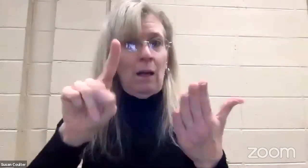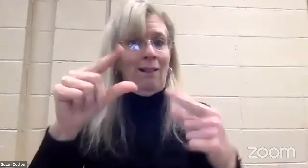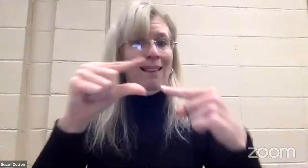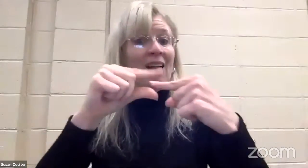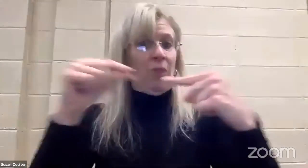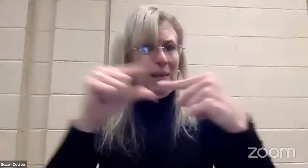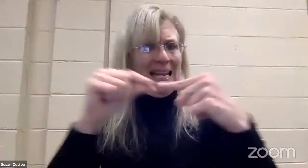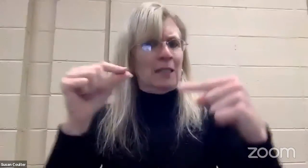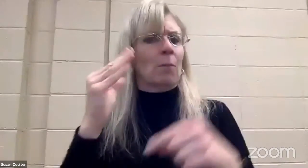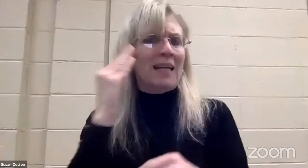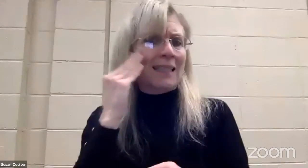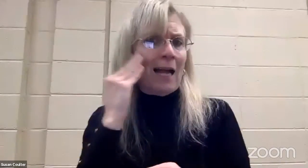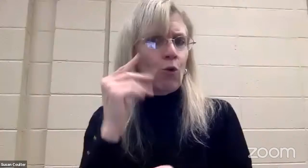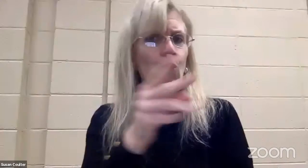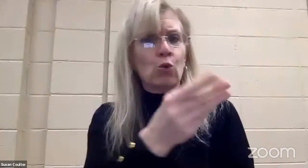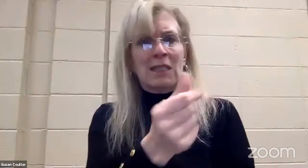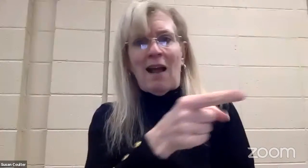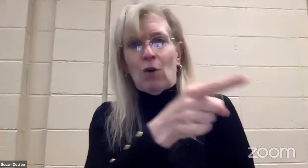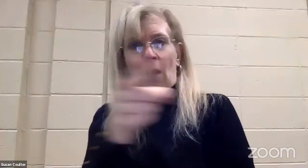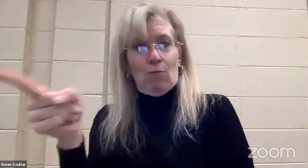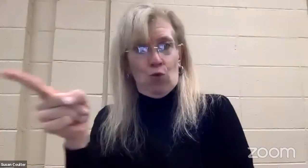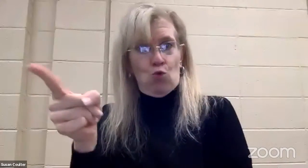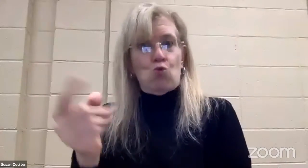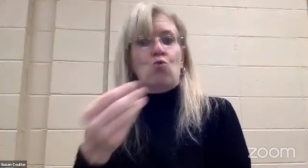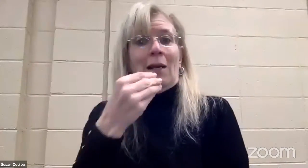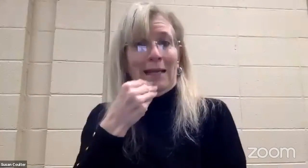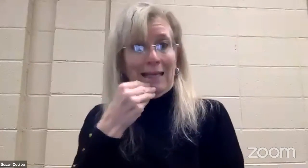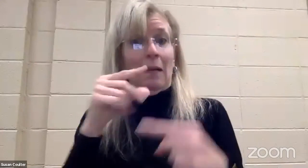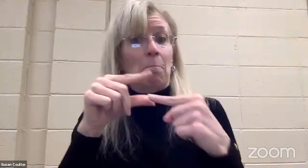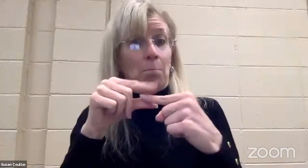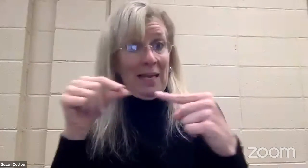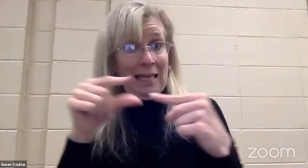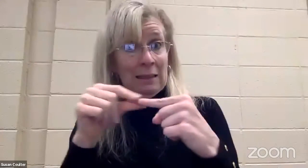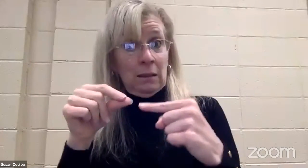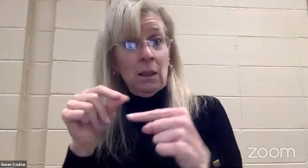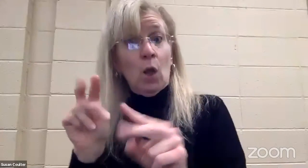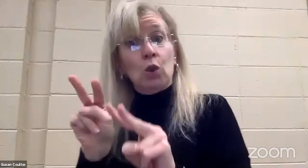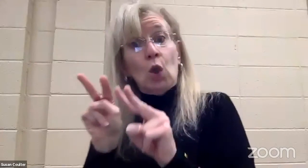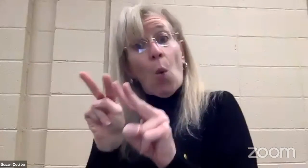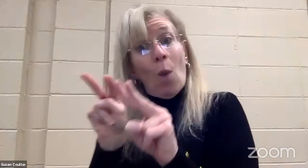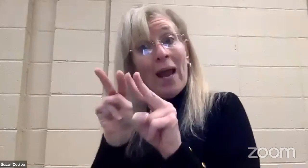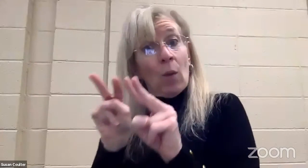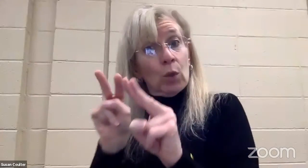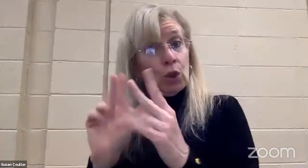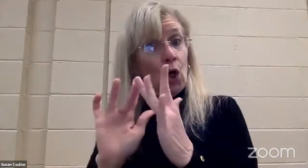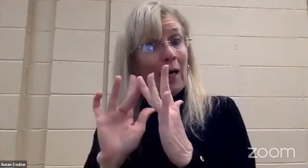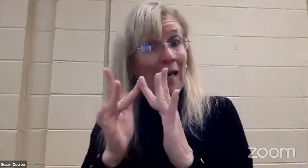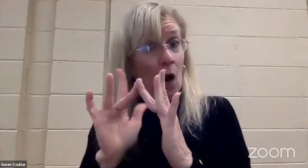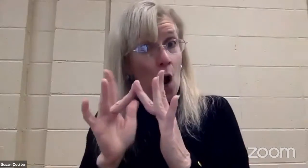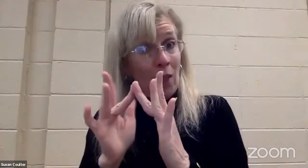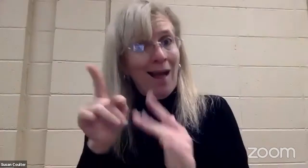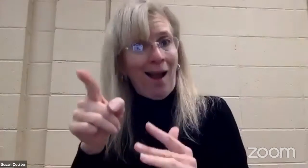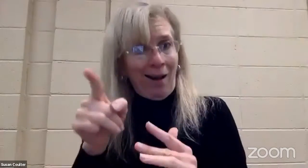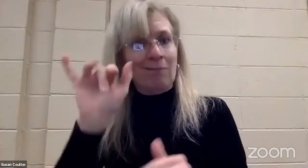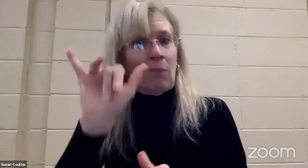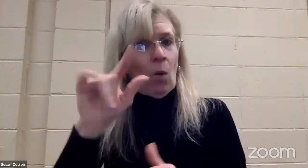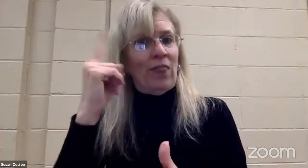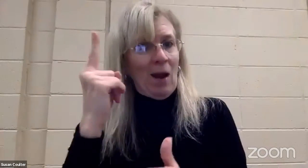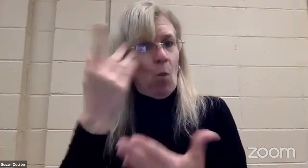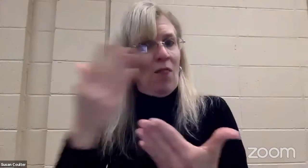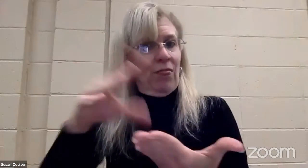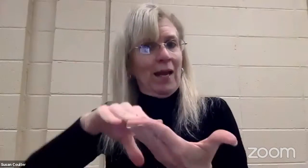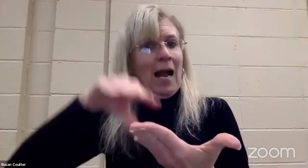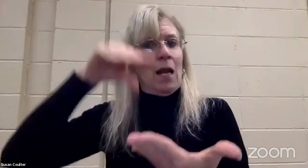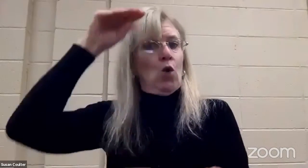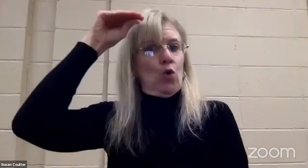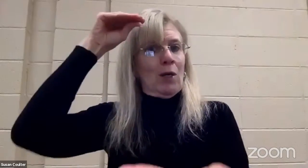check like the beans because I knew several of you eat beans. So when I was looking online,